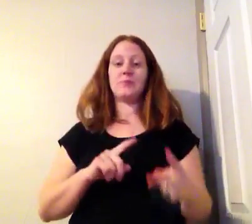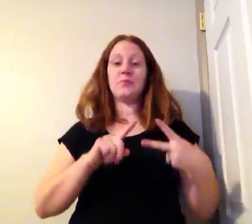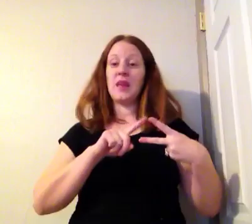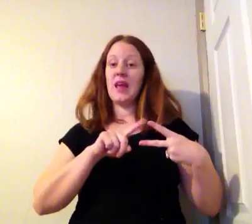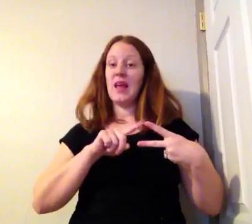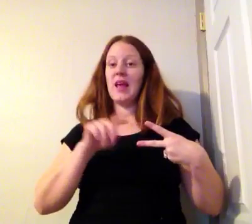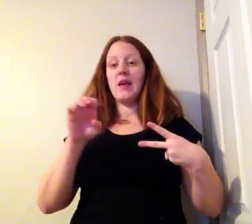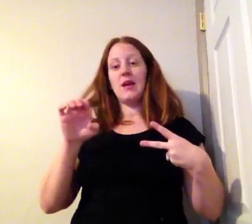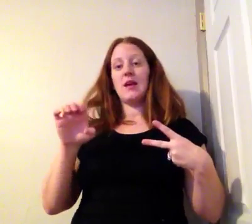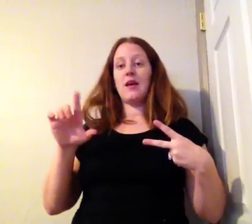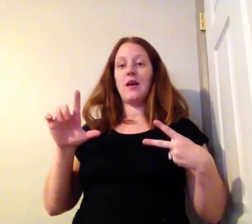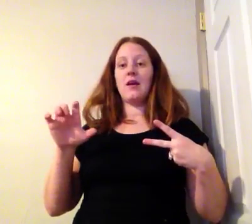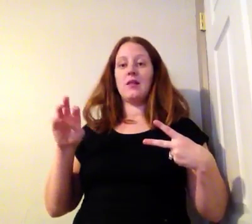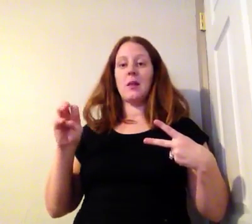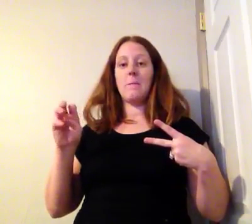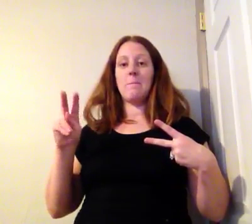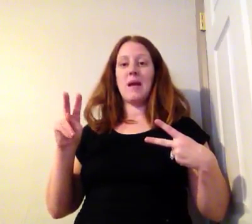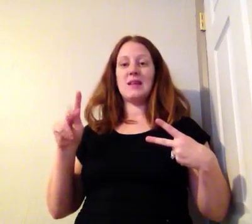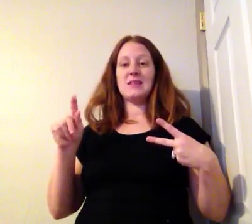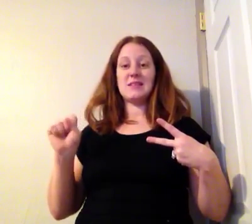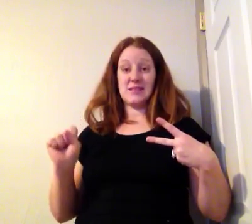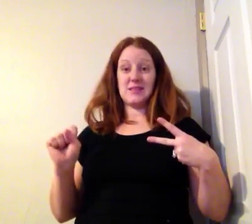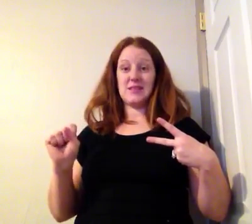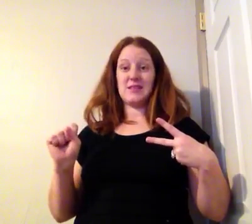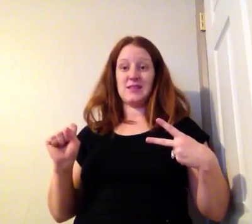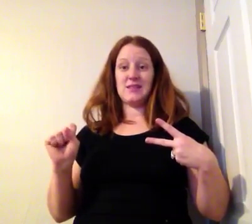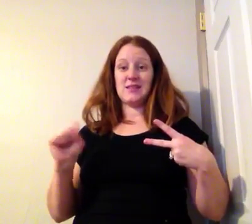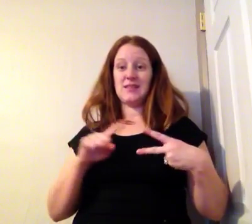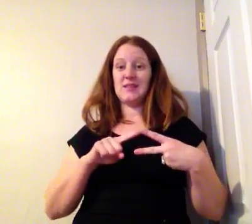that's the science of elements. So this is carbon.